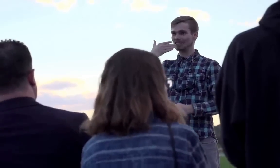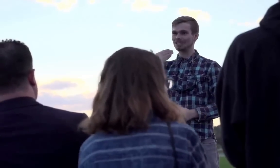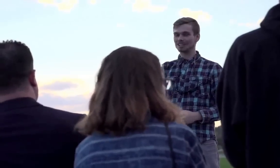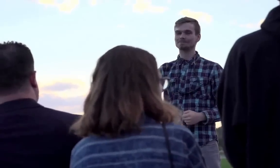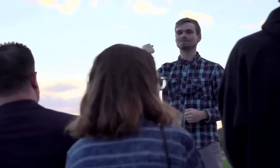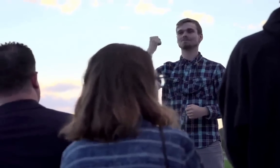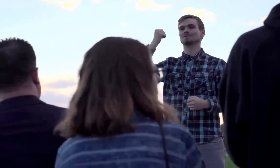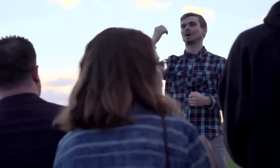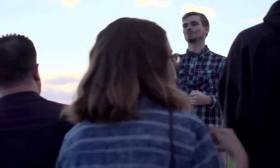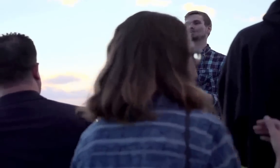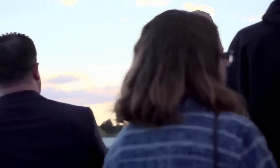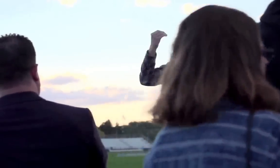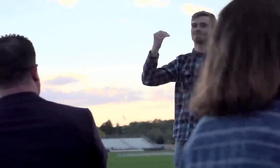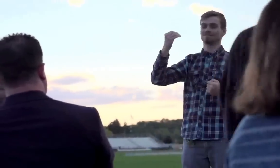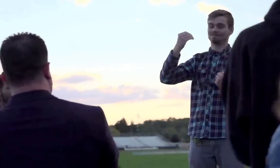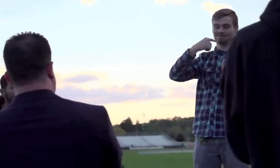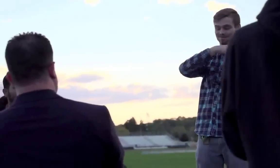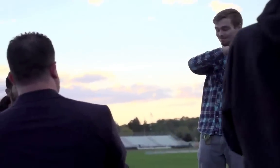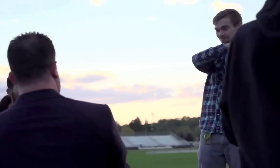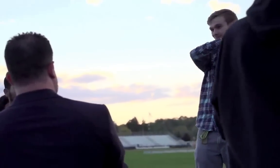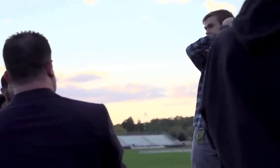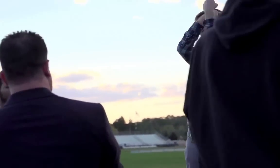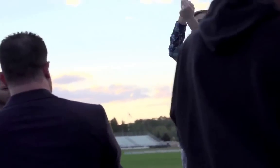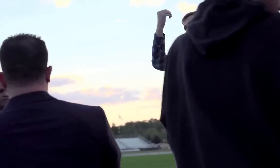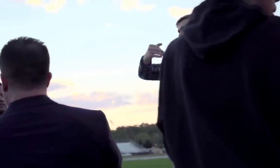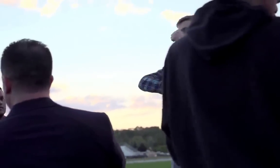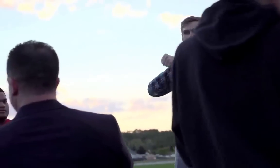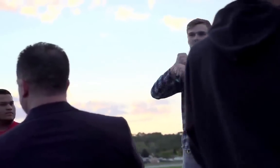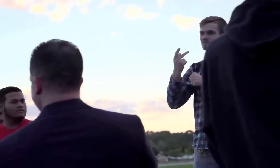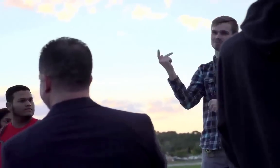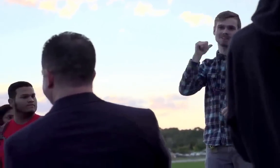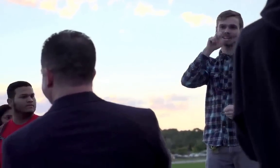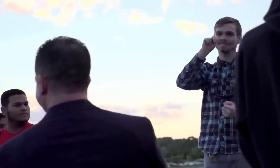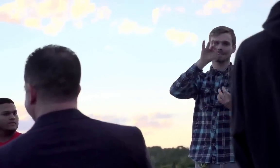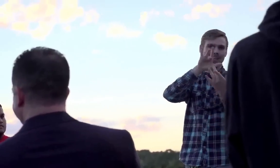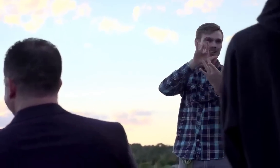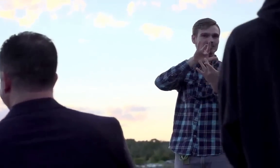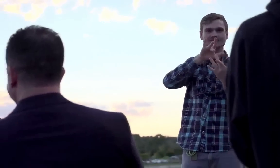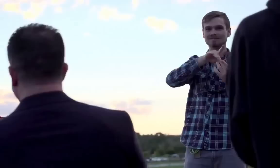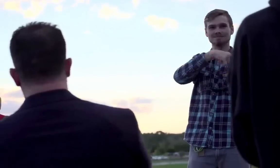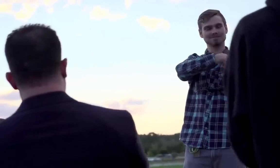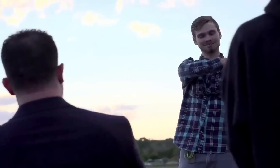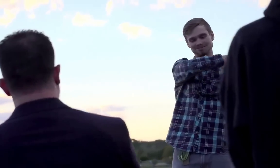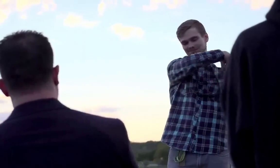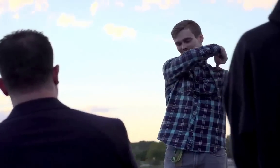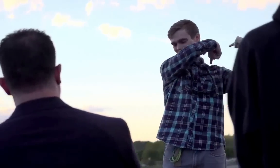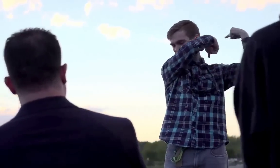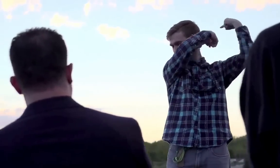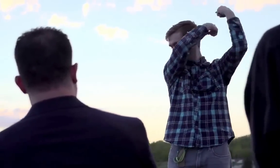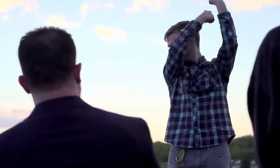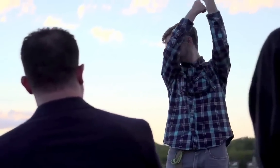so we would just go back and forth like that. And it's been so many years that we've kept in touch.